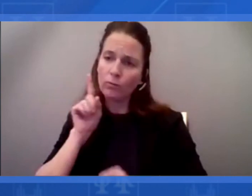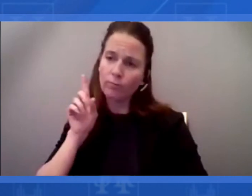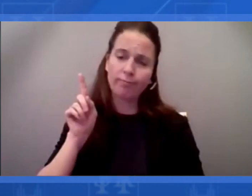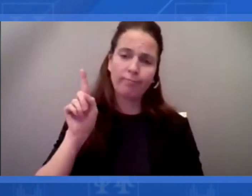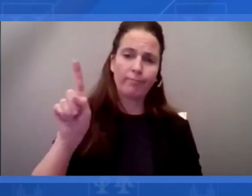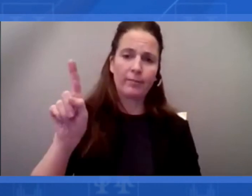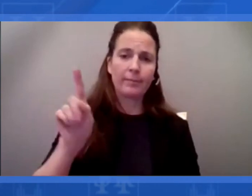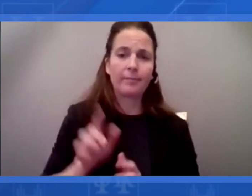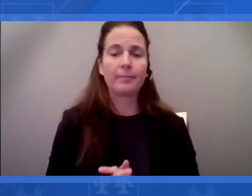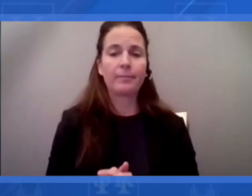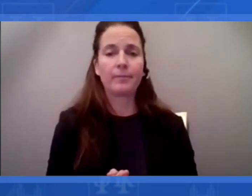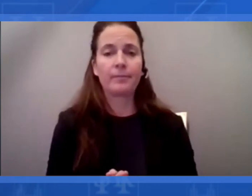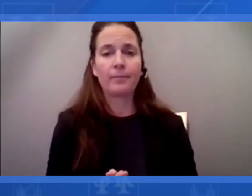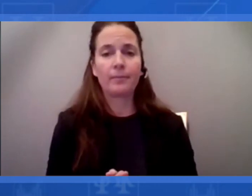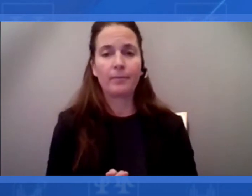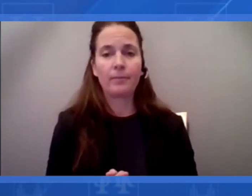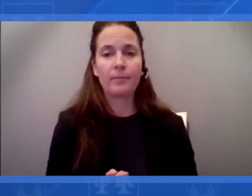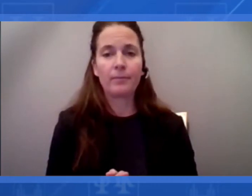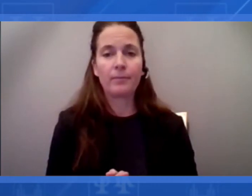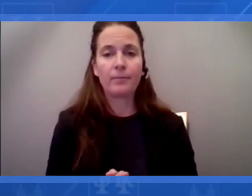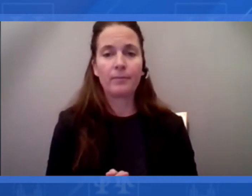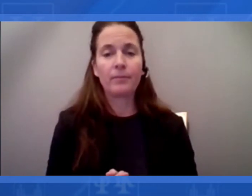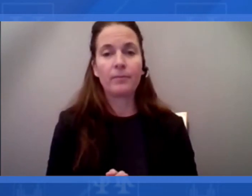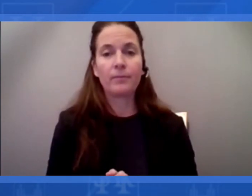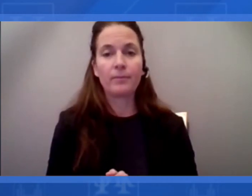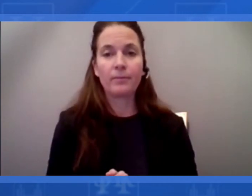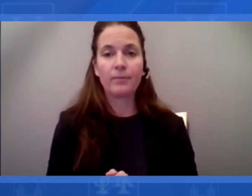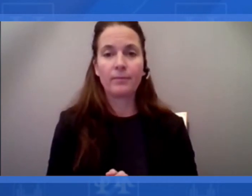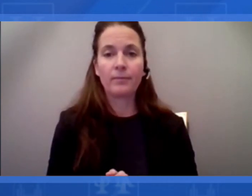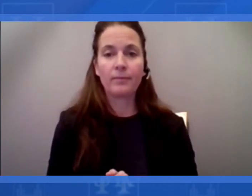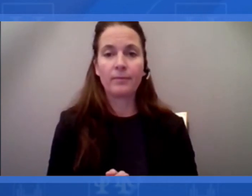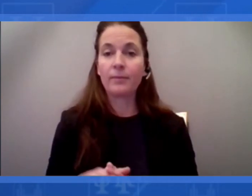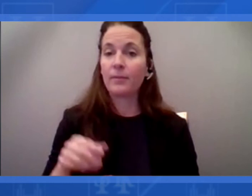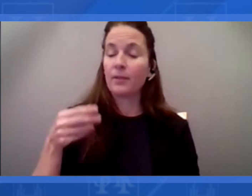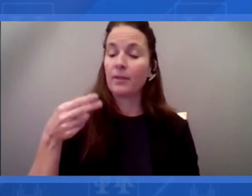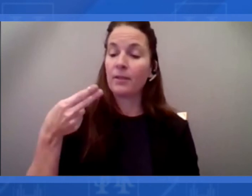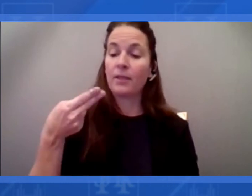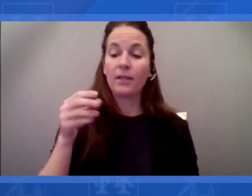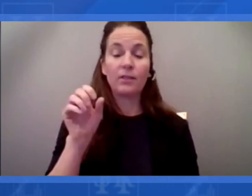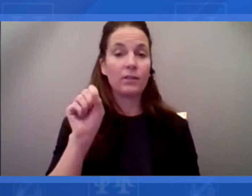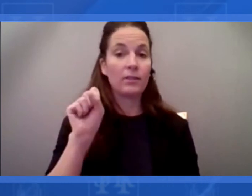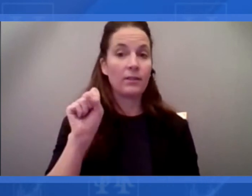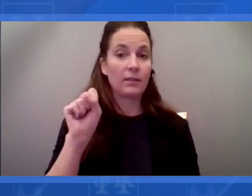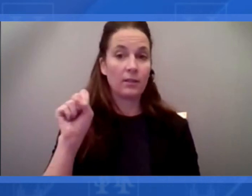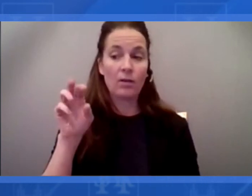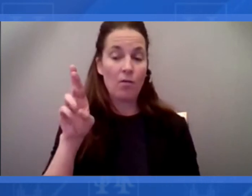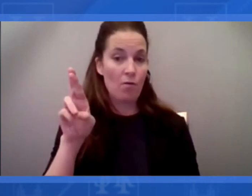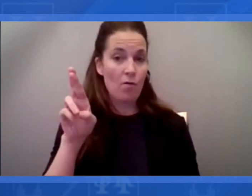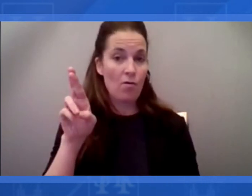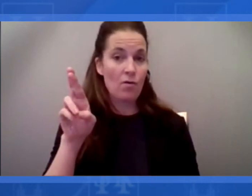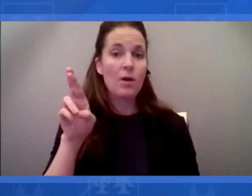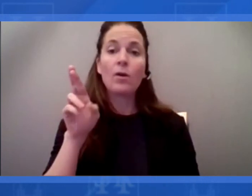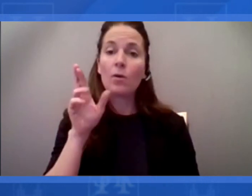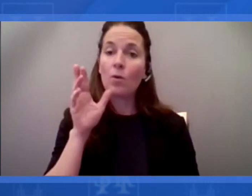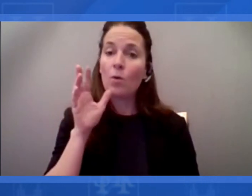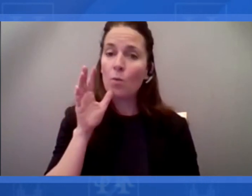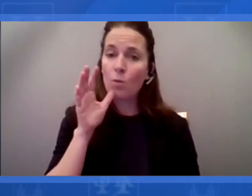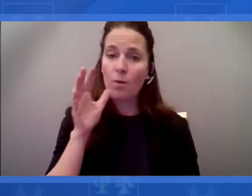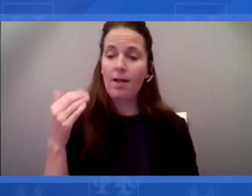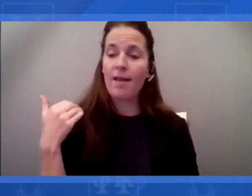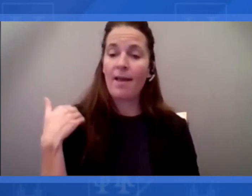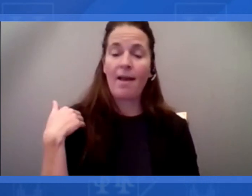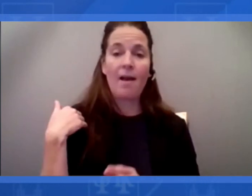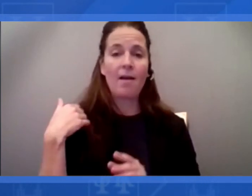In addition to this annual work, HSR is also piloting a prototype of a bus stop